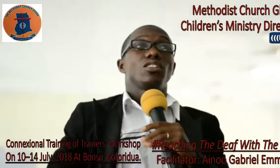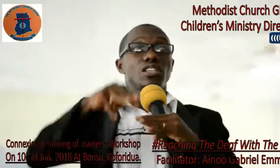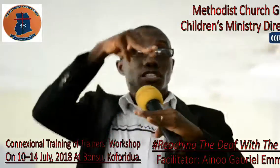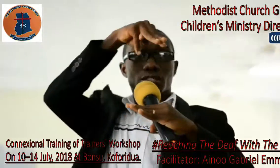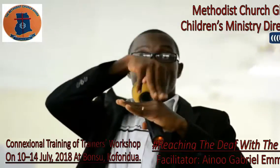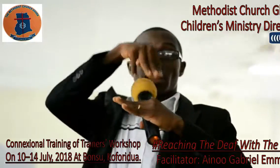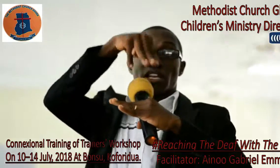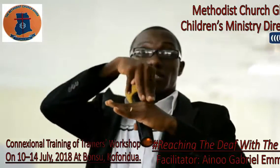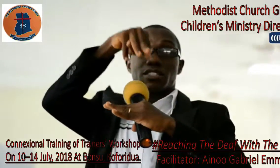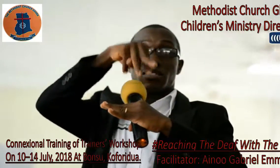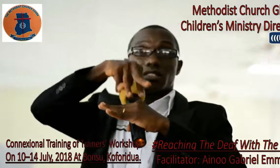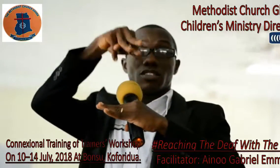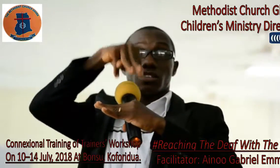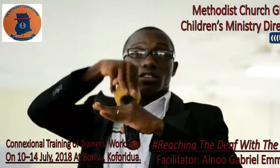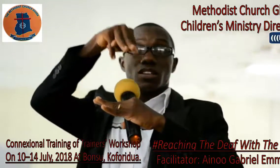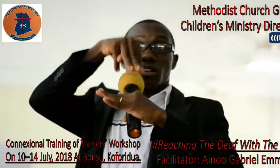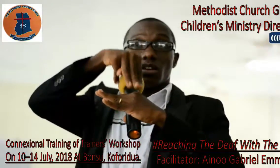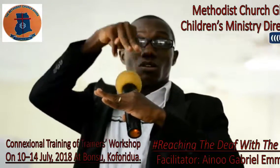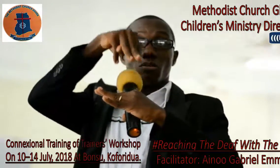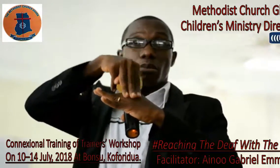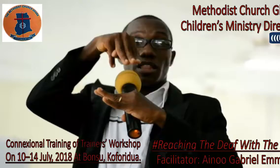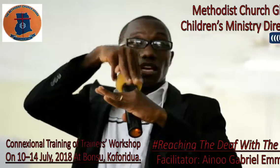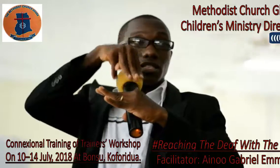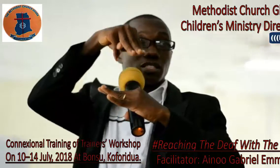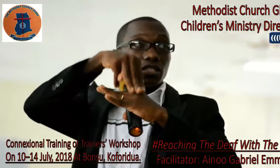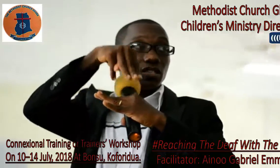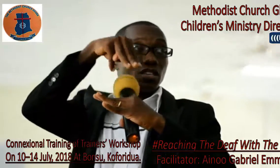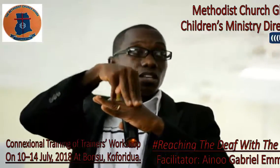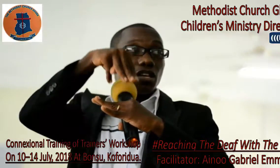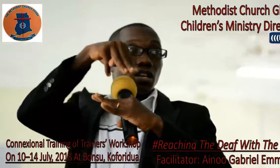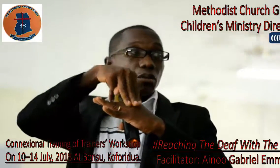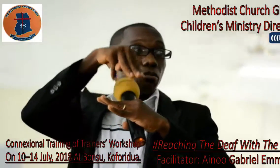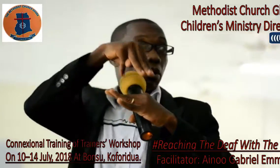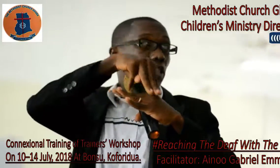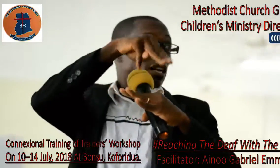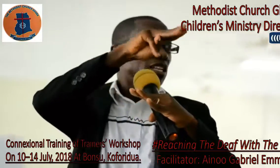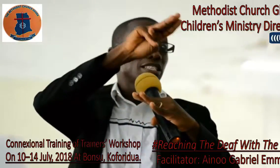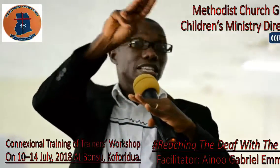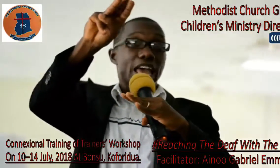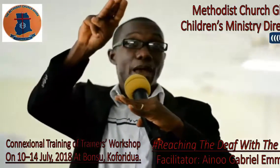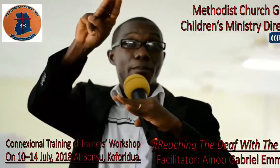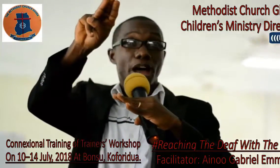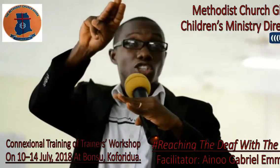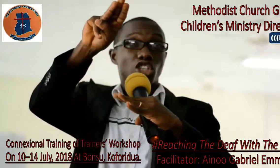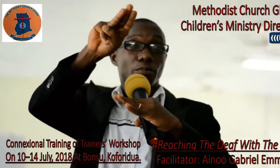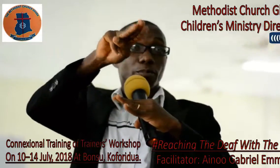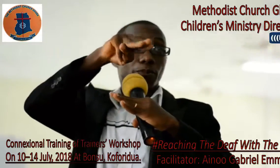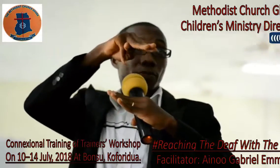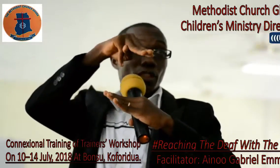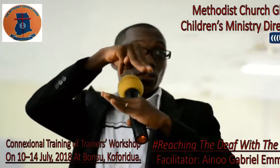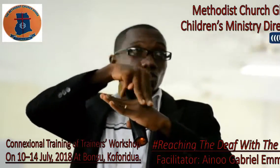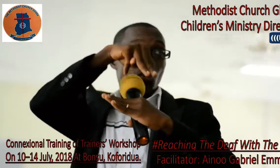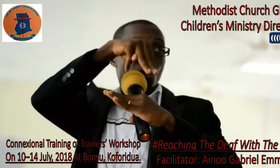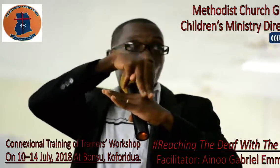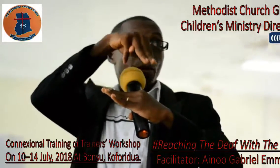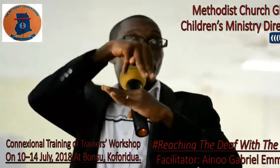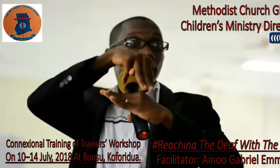This is Methodist. Methodist. This is M handshake. So